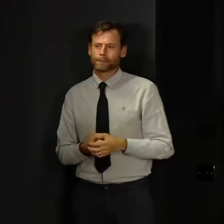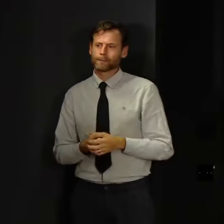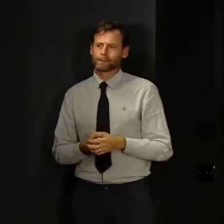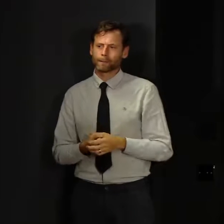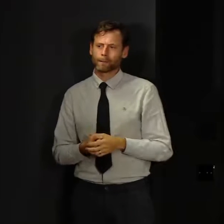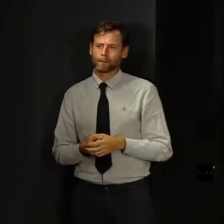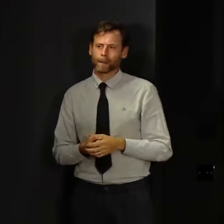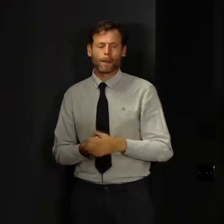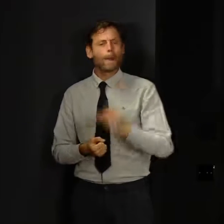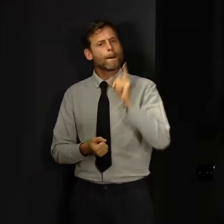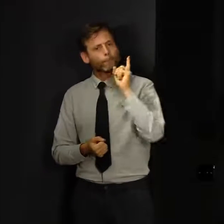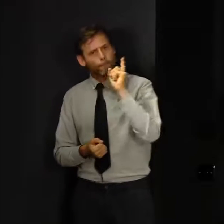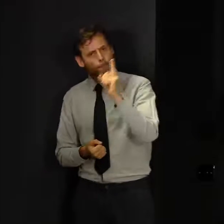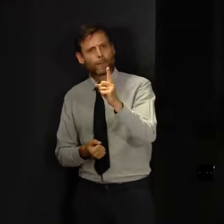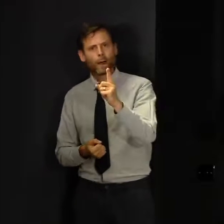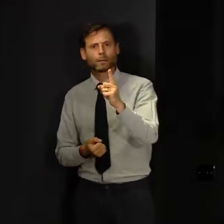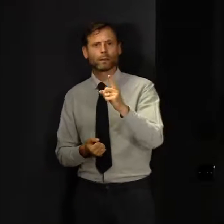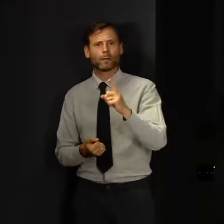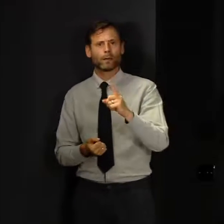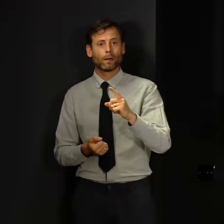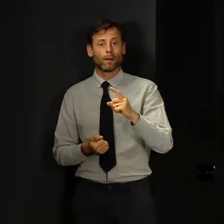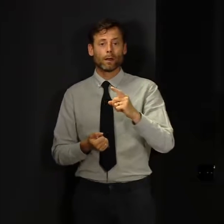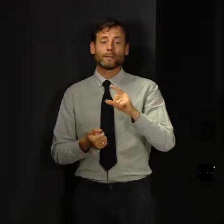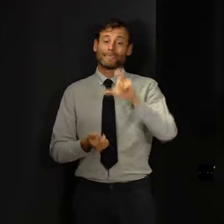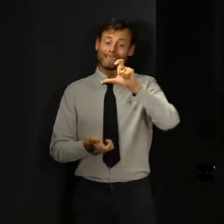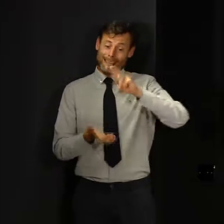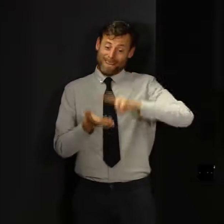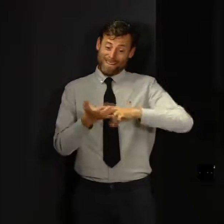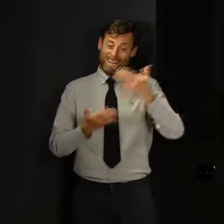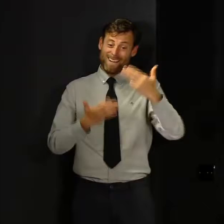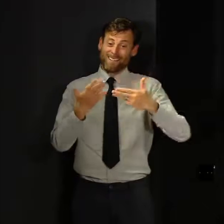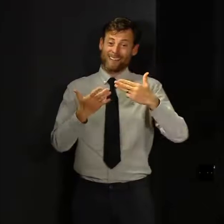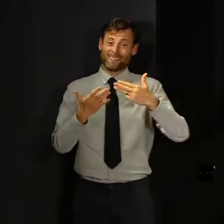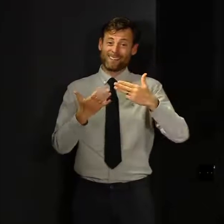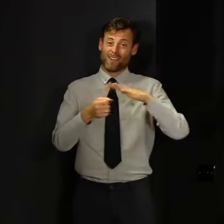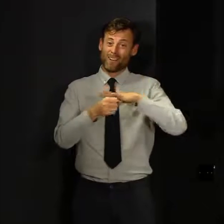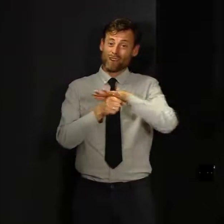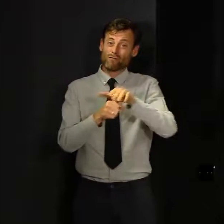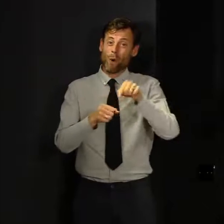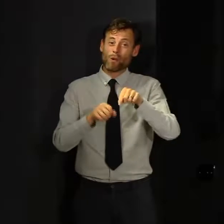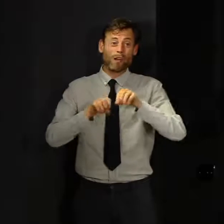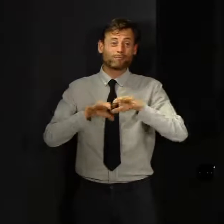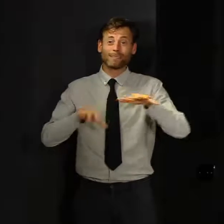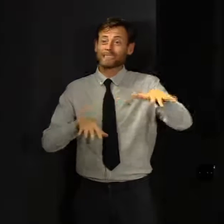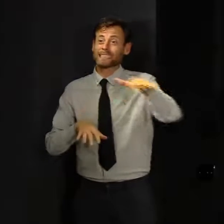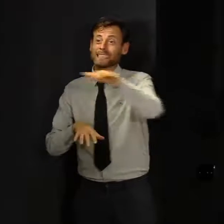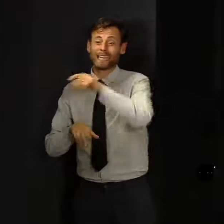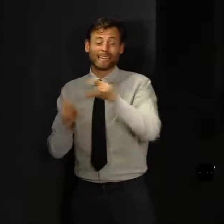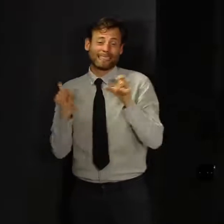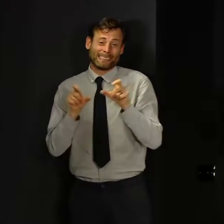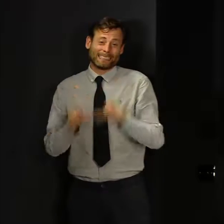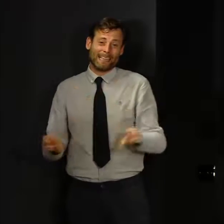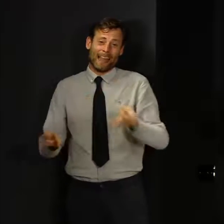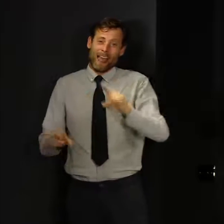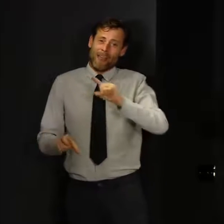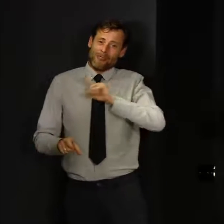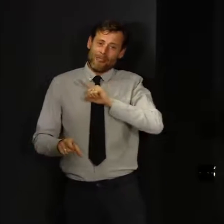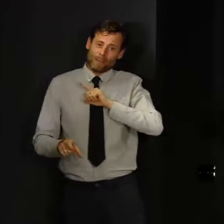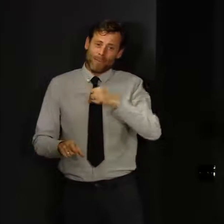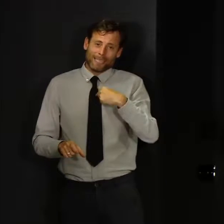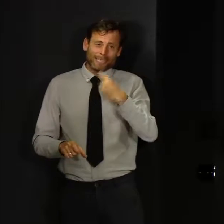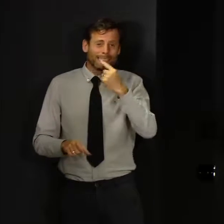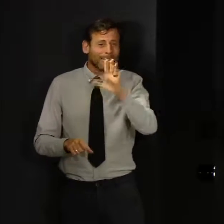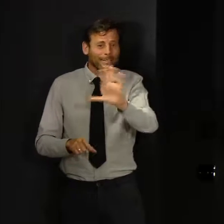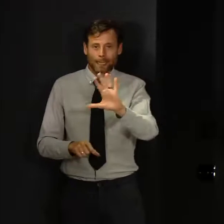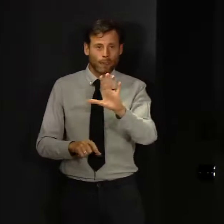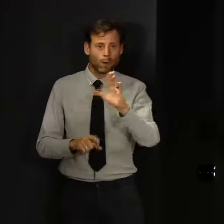time. But the threat from COVID-19 remains with us. And that is why I urge people not to attend mass